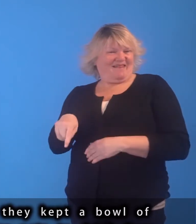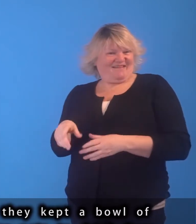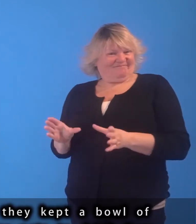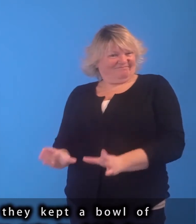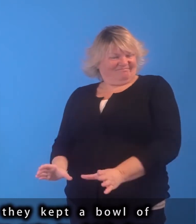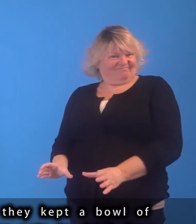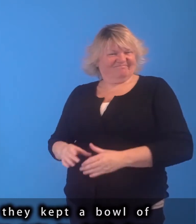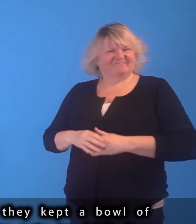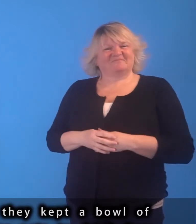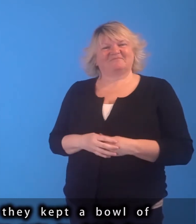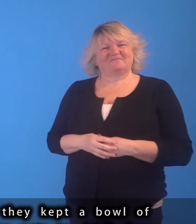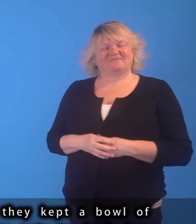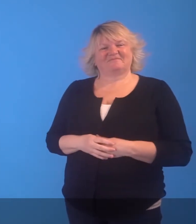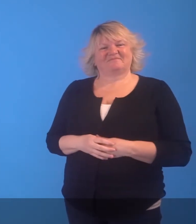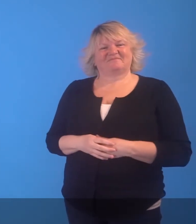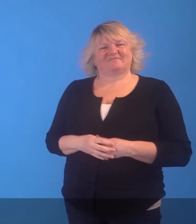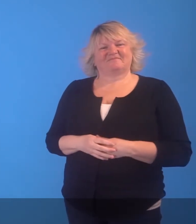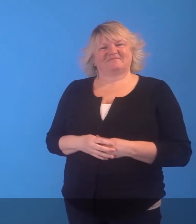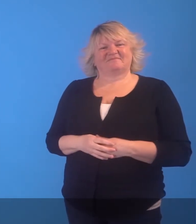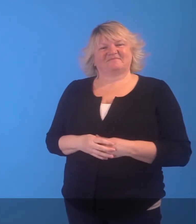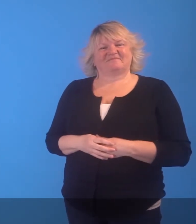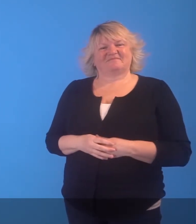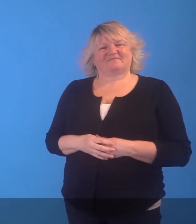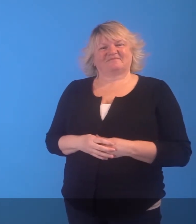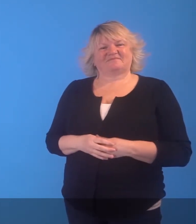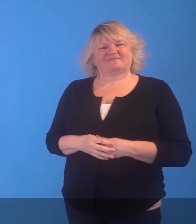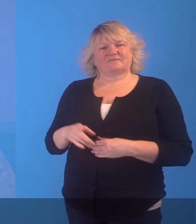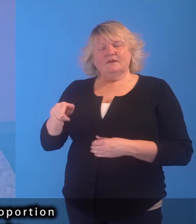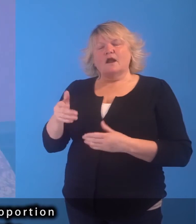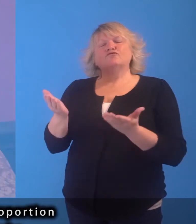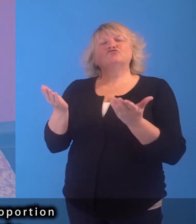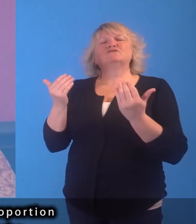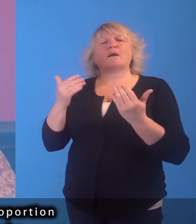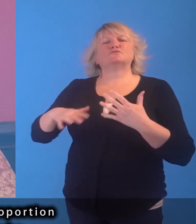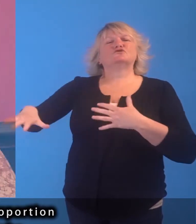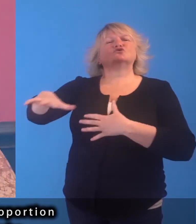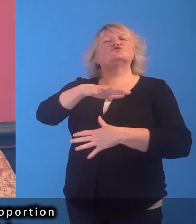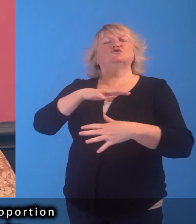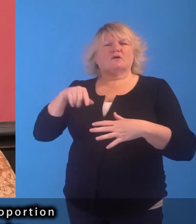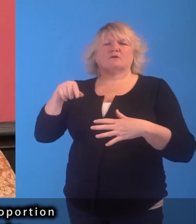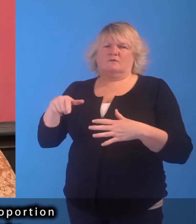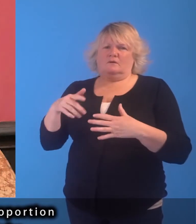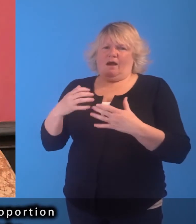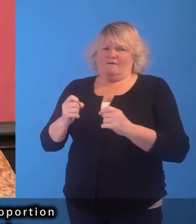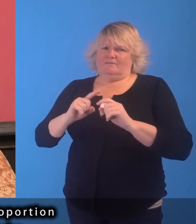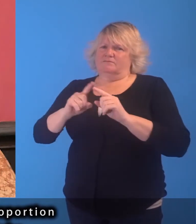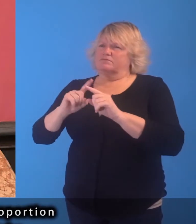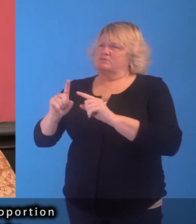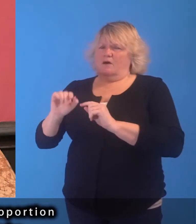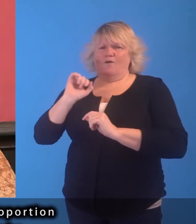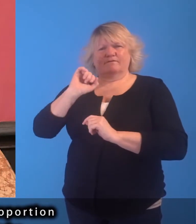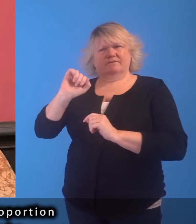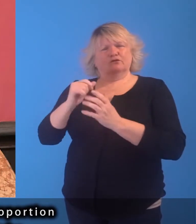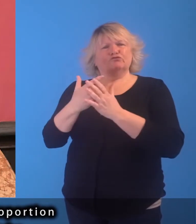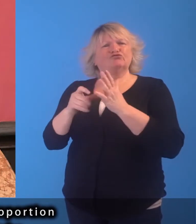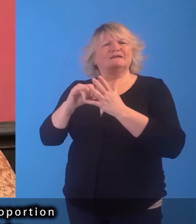At the centre of the room sits an ornate table, decorated with delicately cut